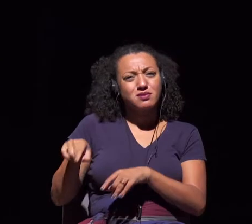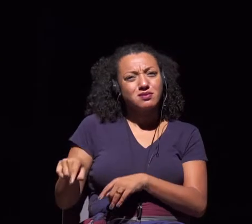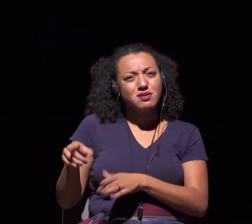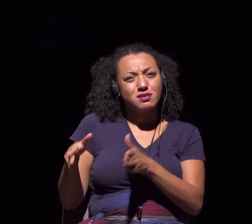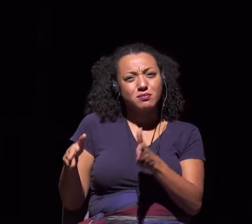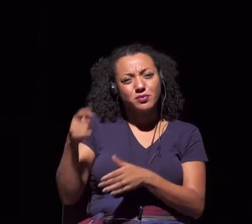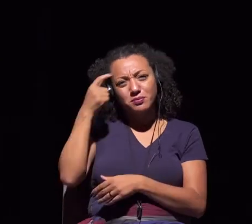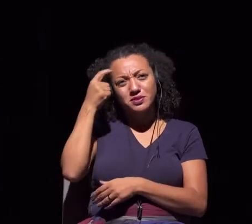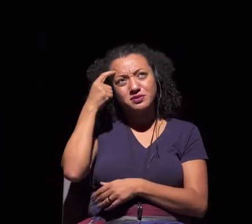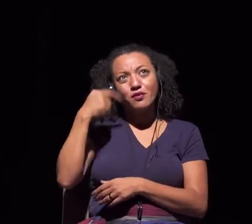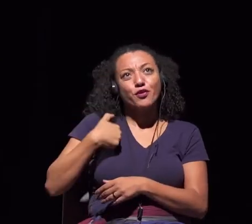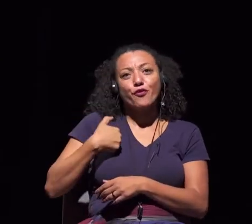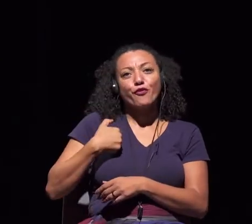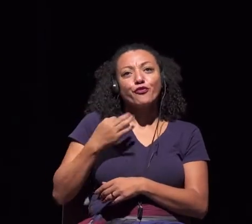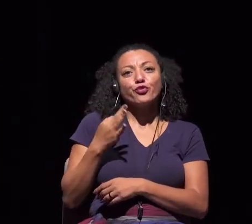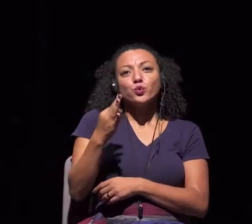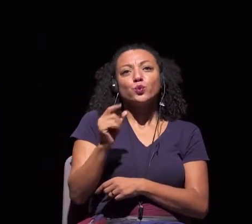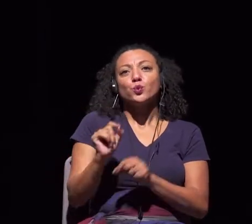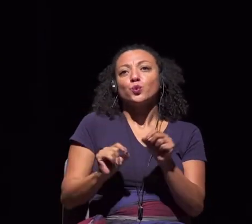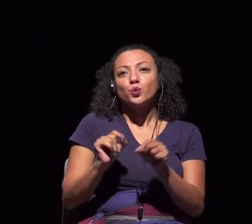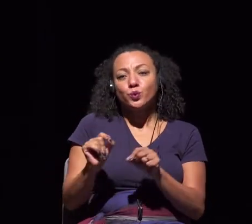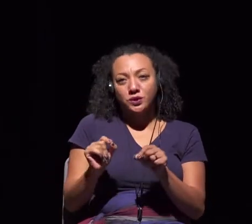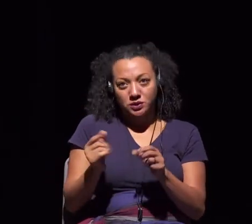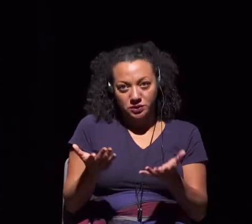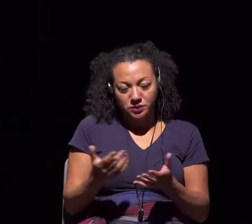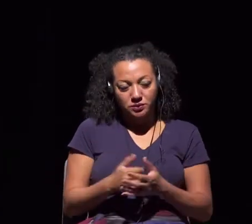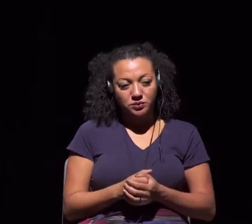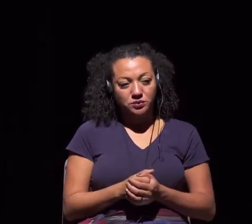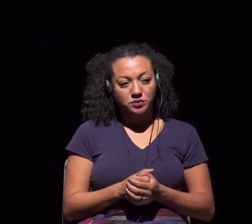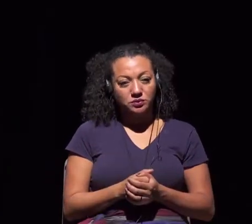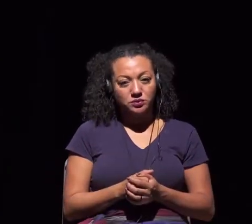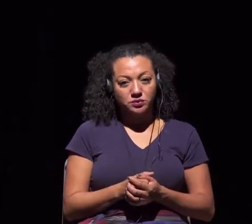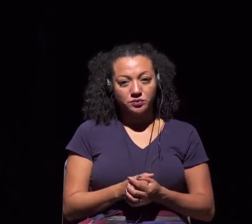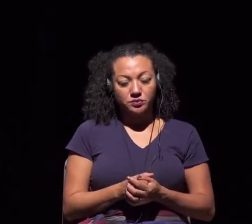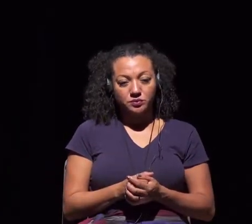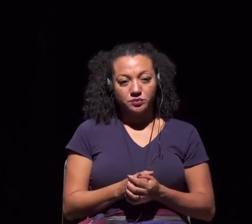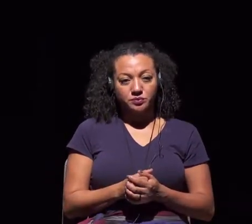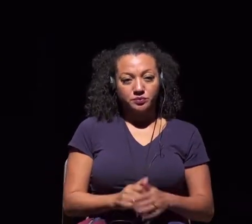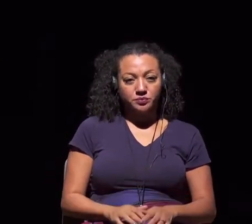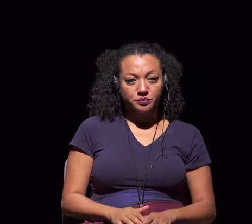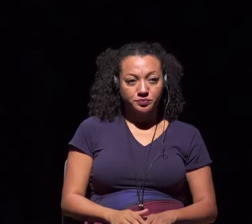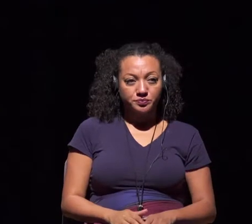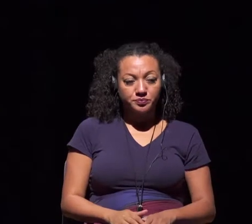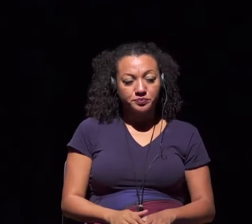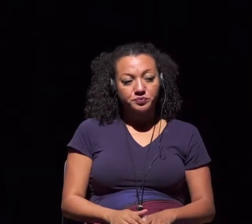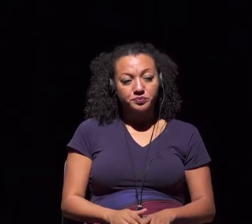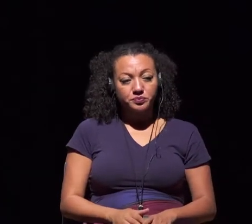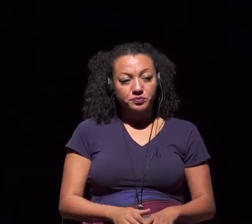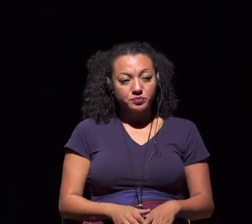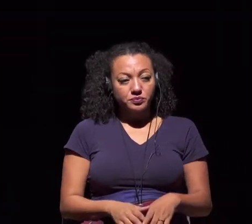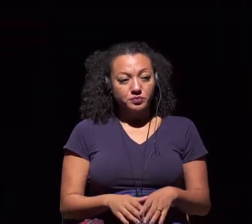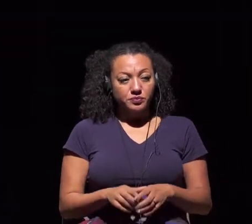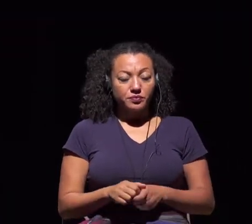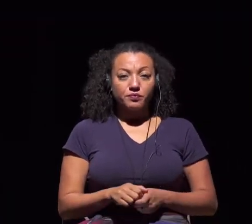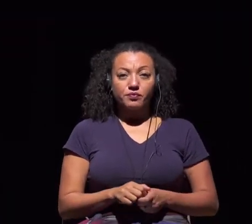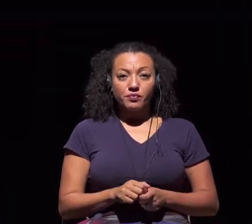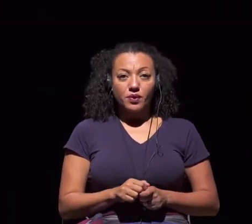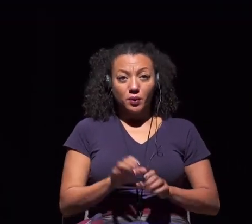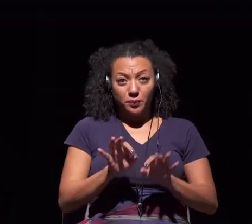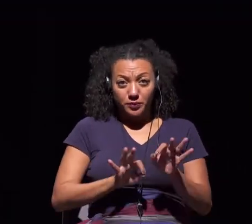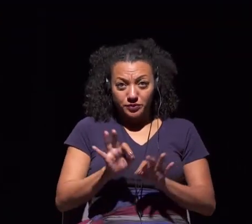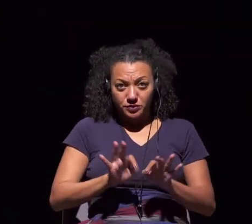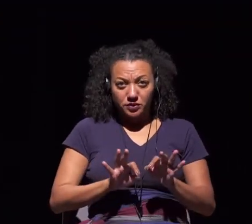And this project that I will start to show you really stemmed from being, you